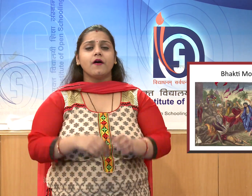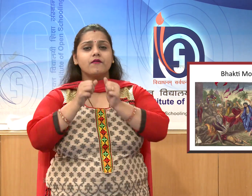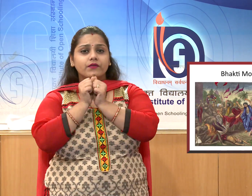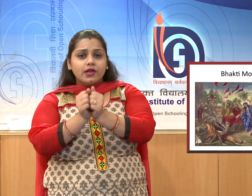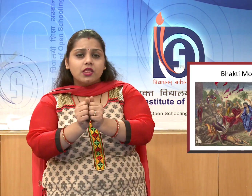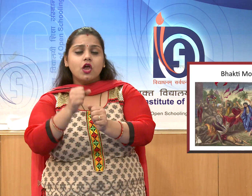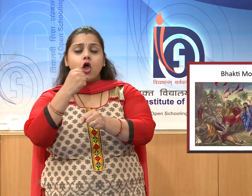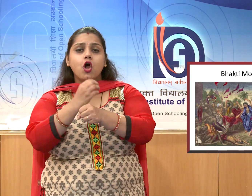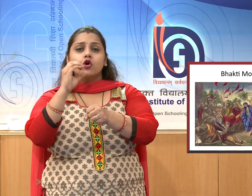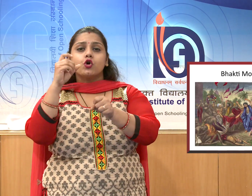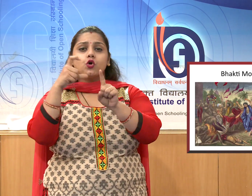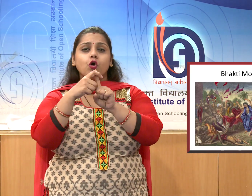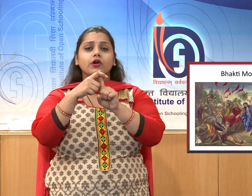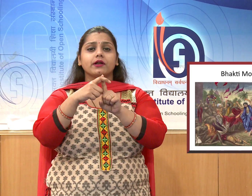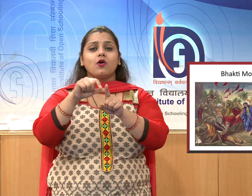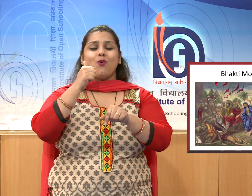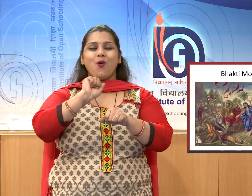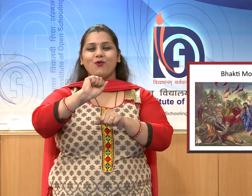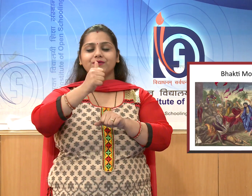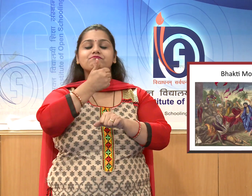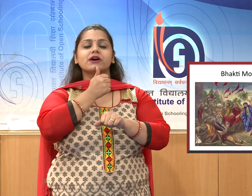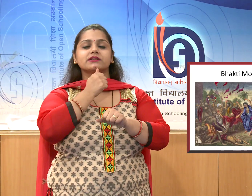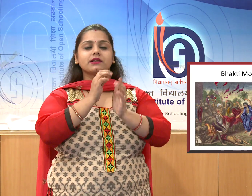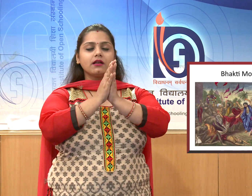with God through personal devotion,